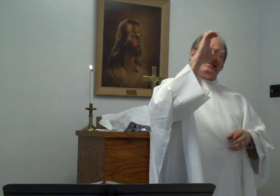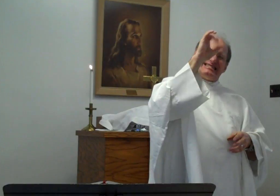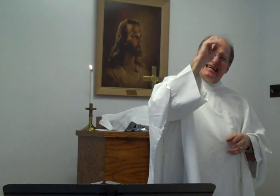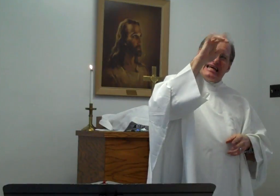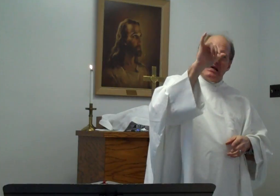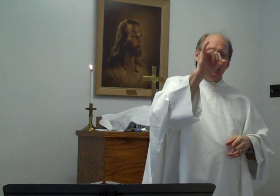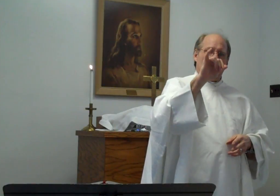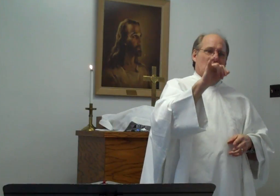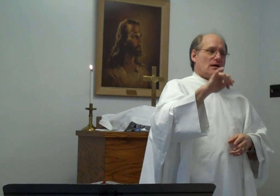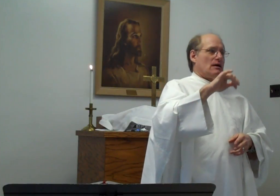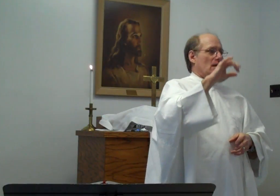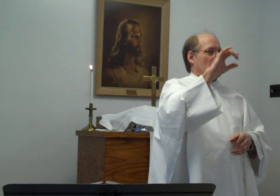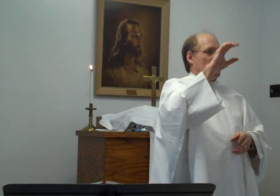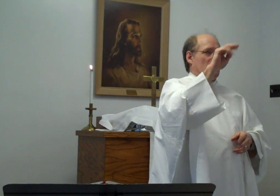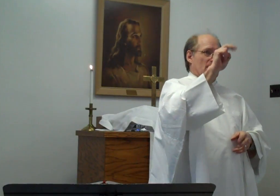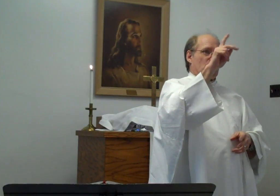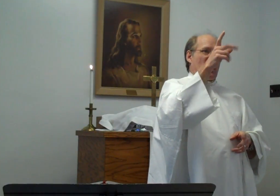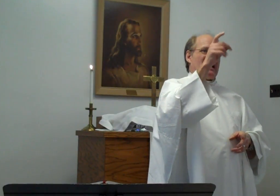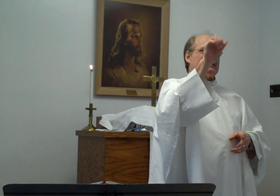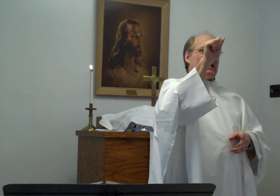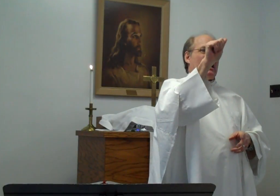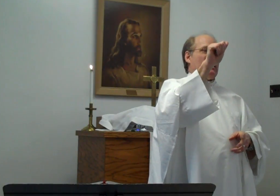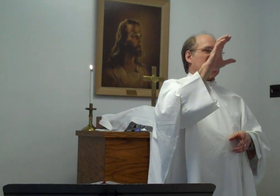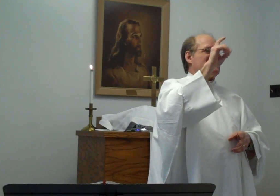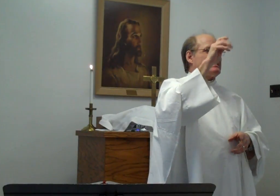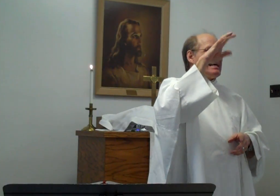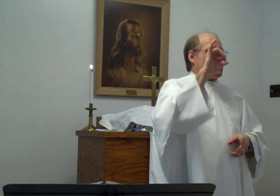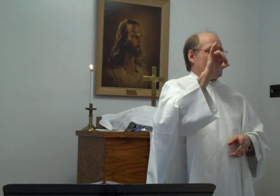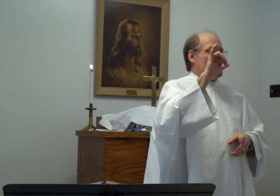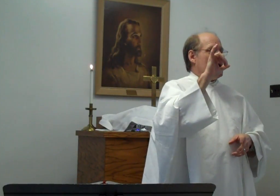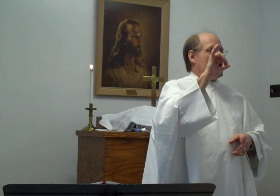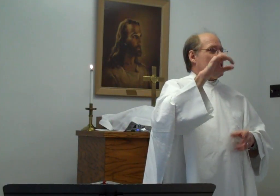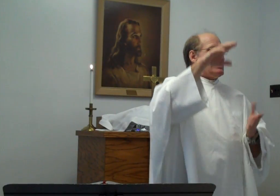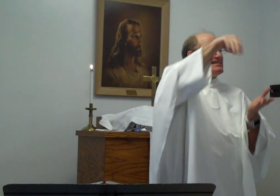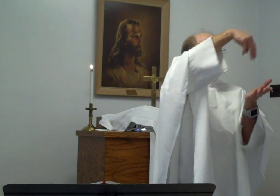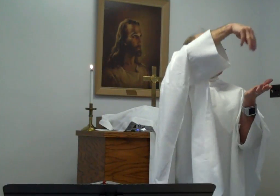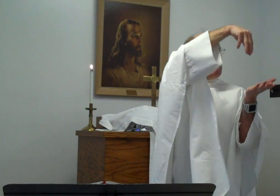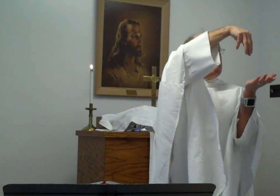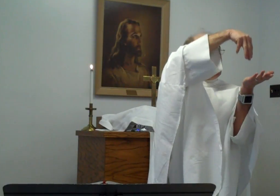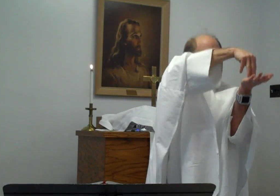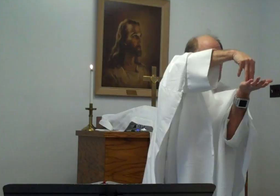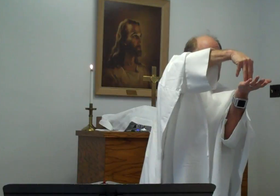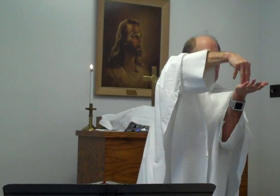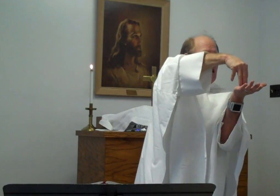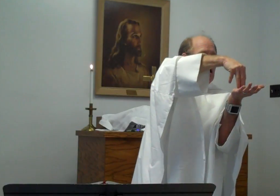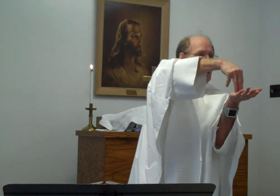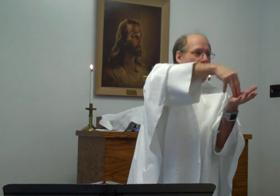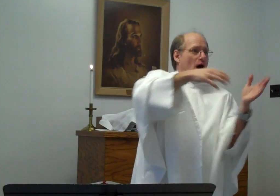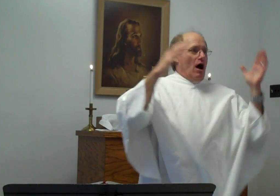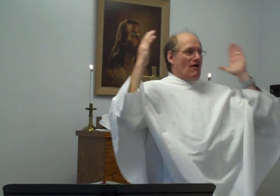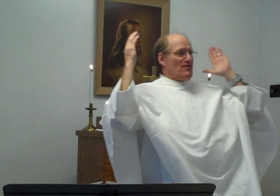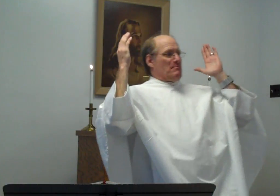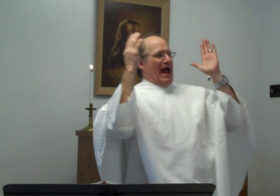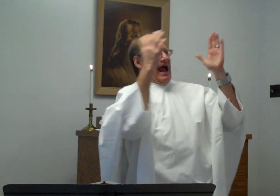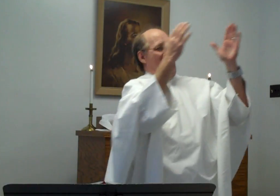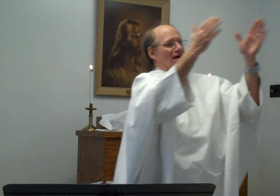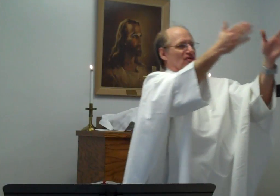Nebraska City is in the middle of the path